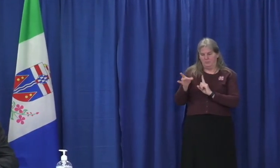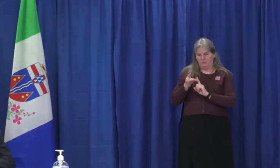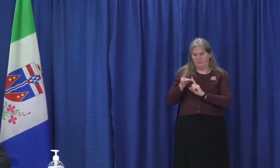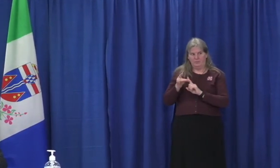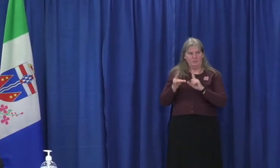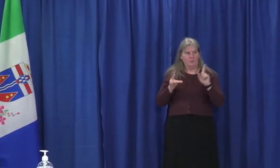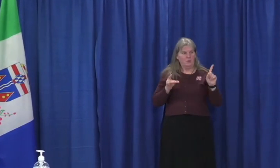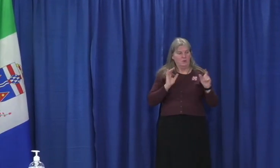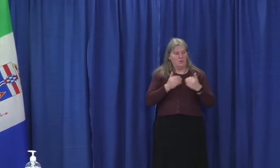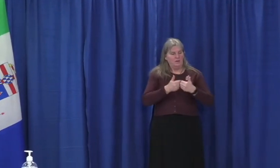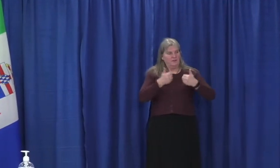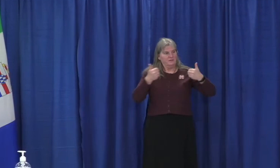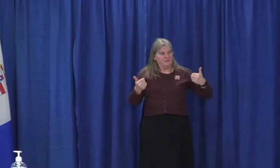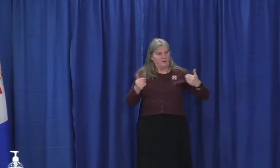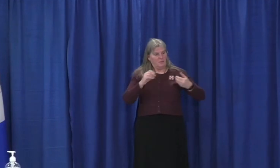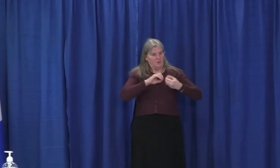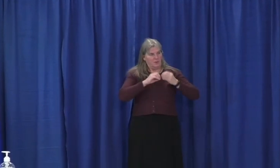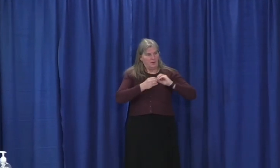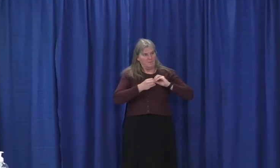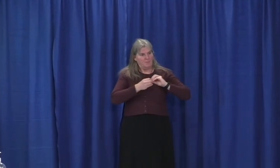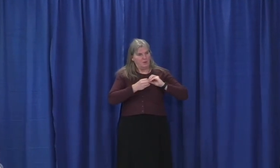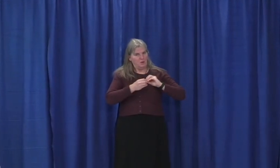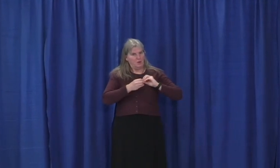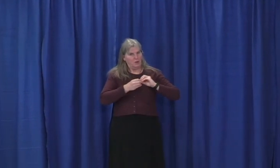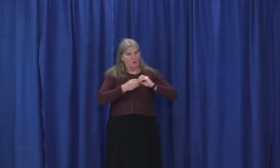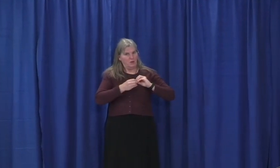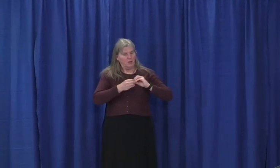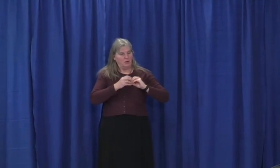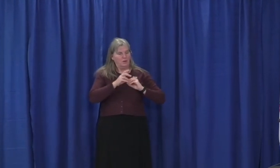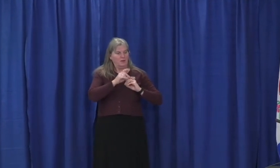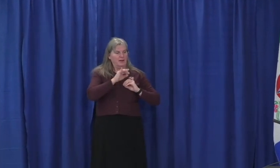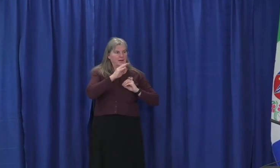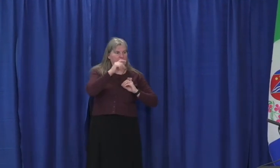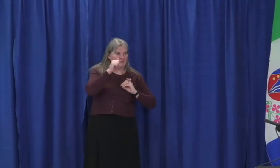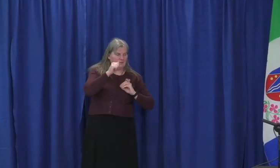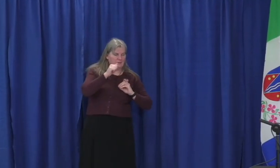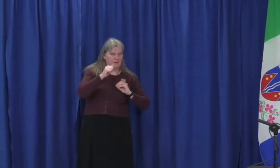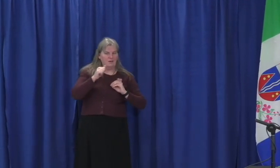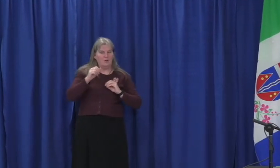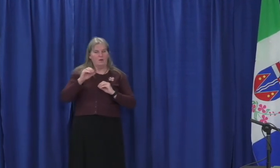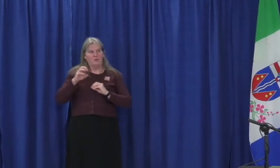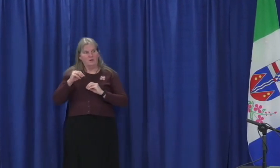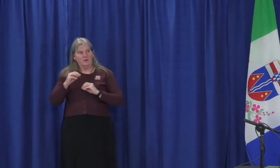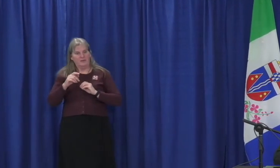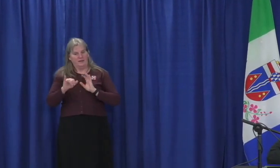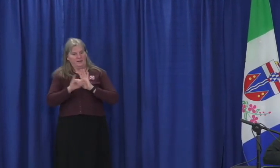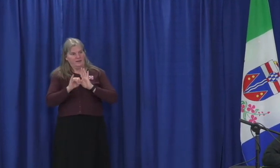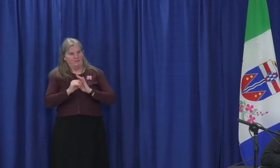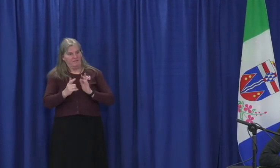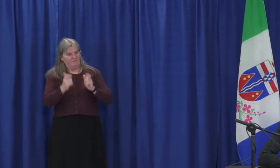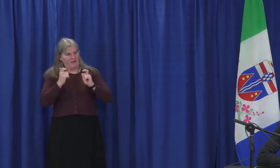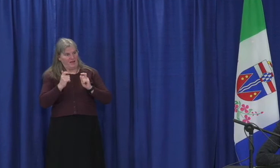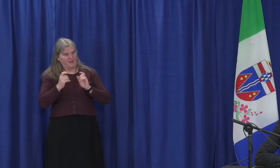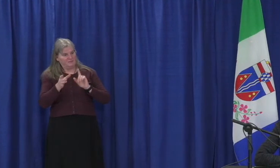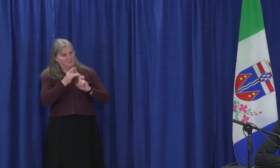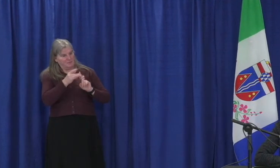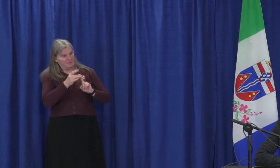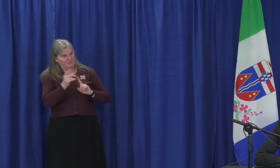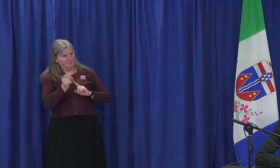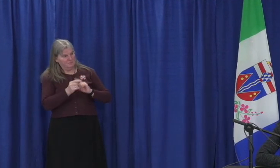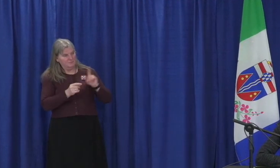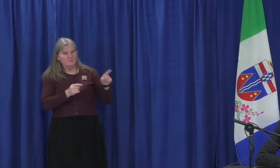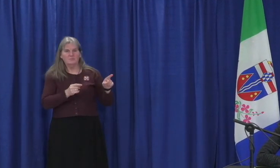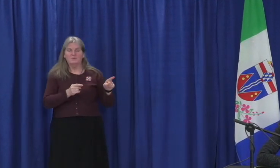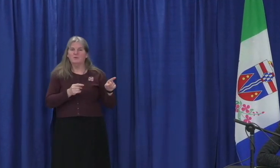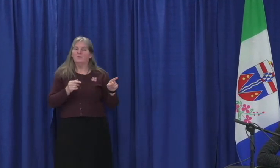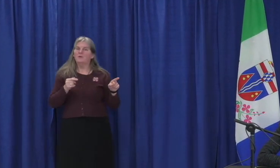and reports so we know how many Omicron cases there are and how fast it looks like it's spreading? Thanks for the question. Yeah,